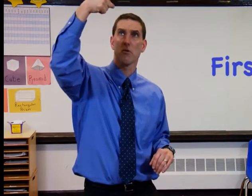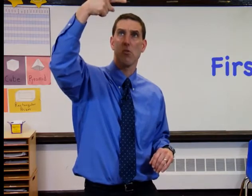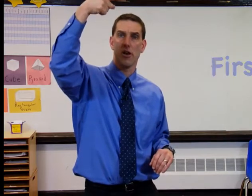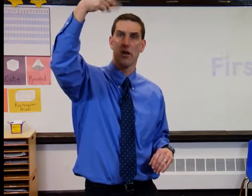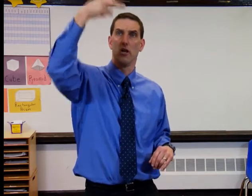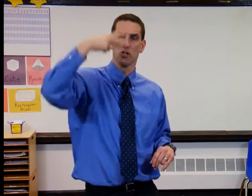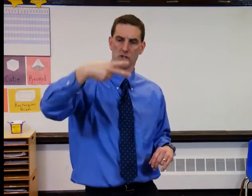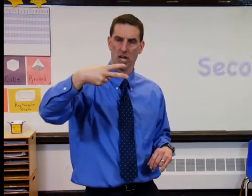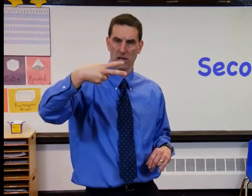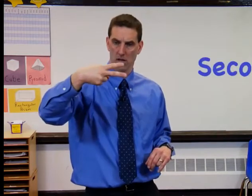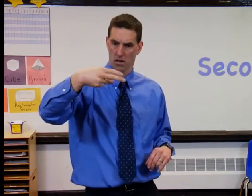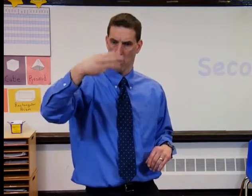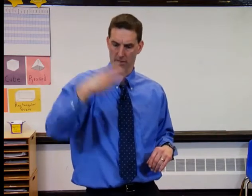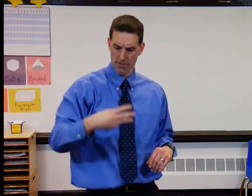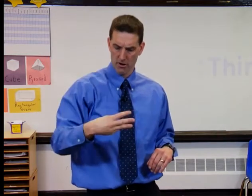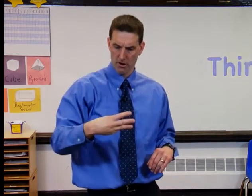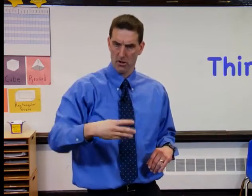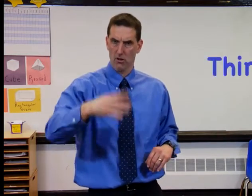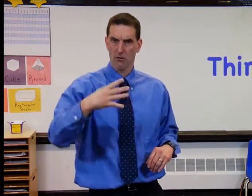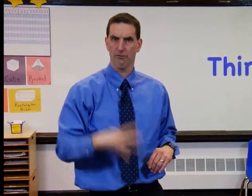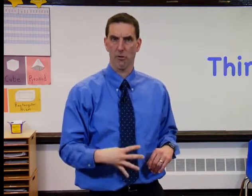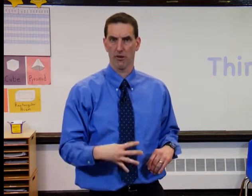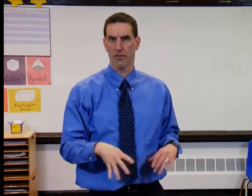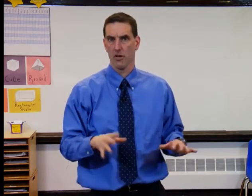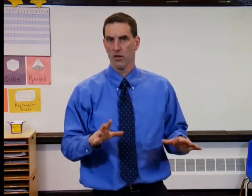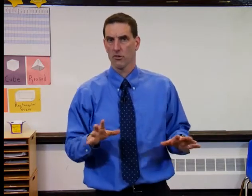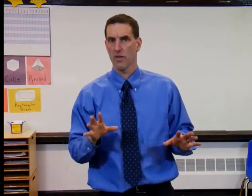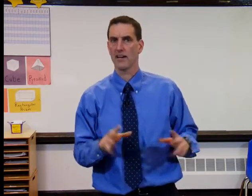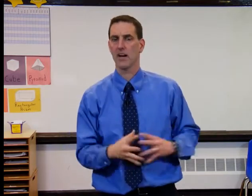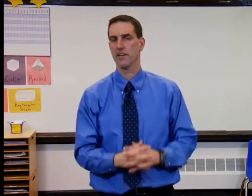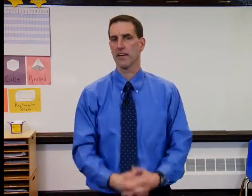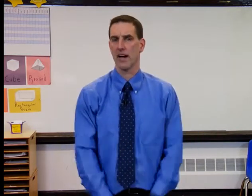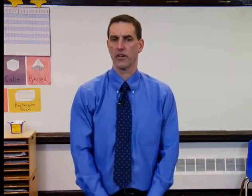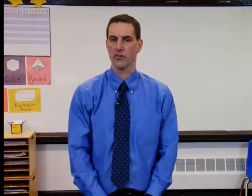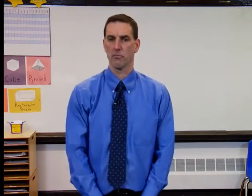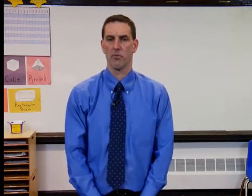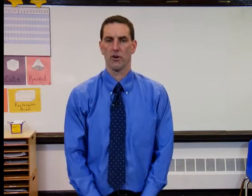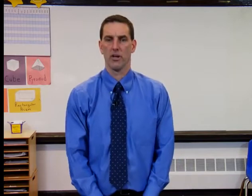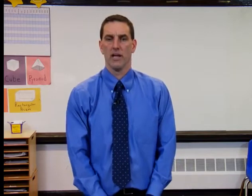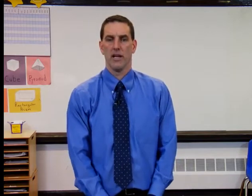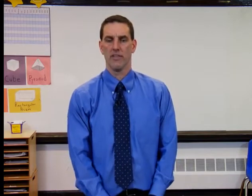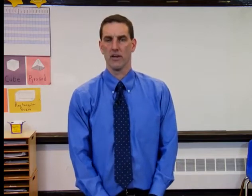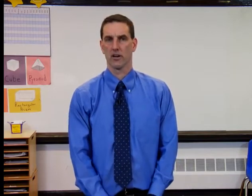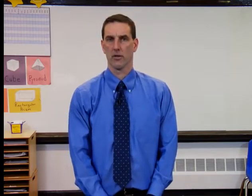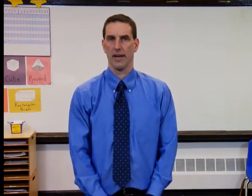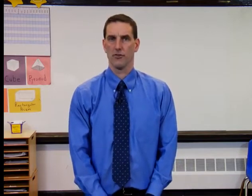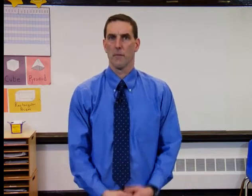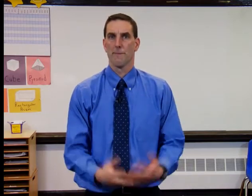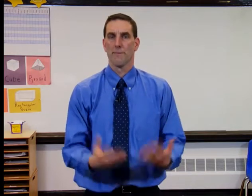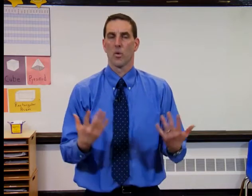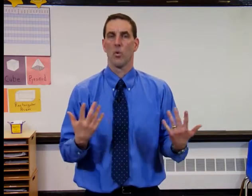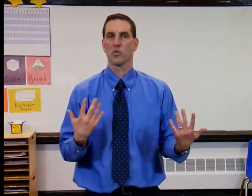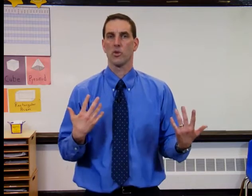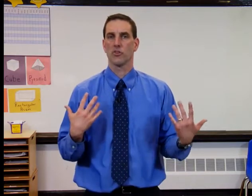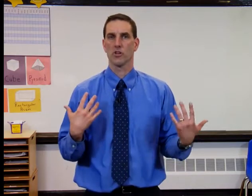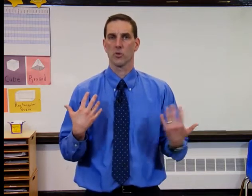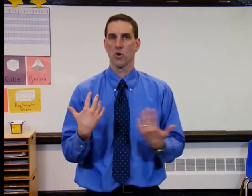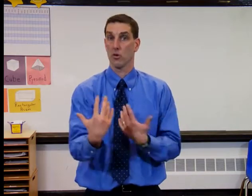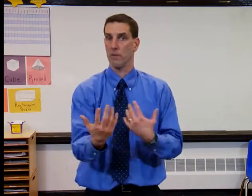1, second, third, fourth. So that kind of counting is important in the younger grades. Once we start to work with base